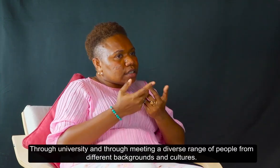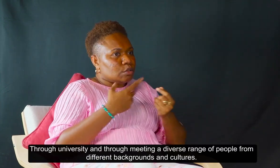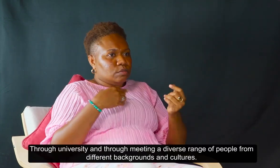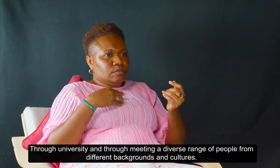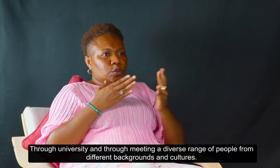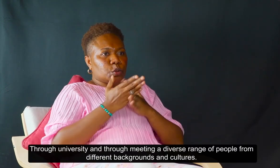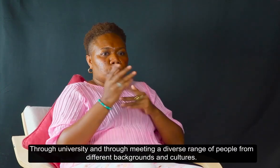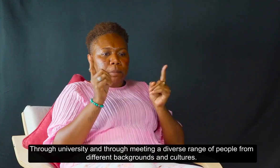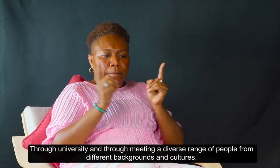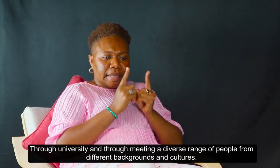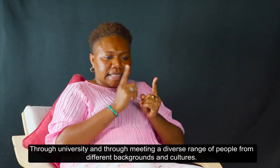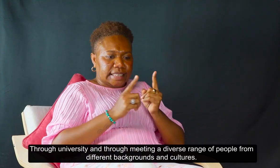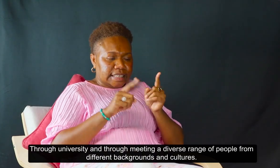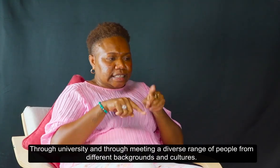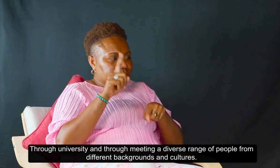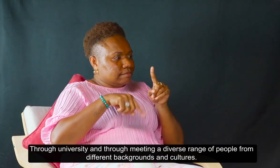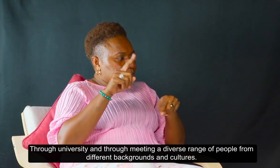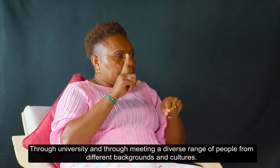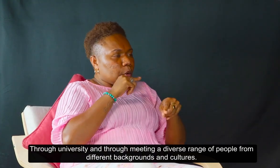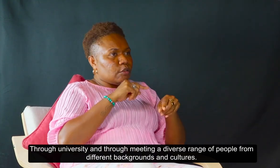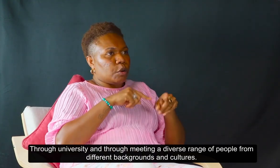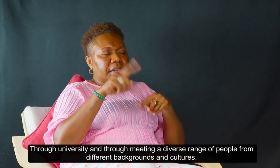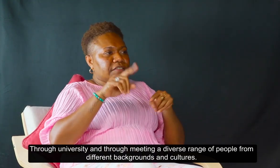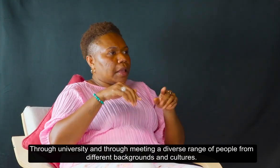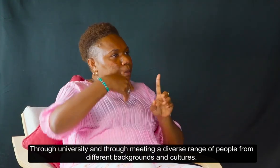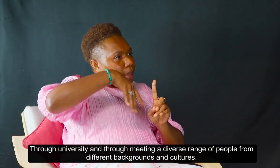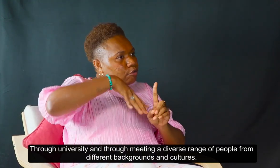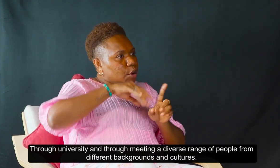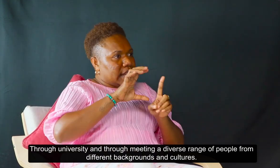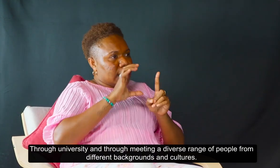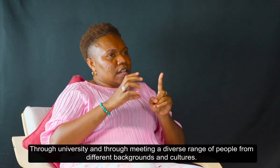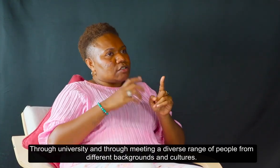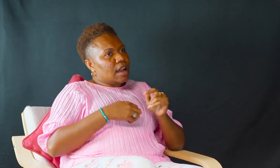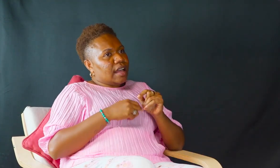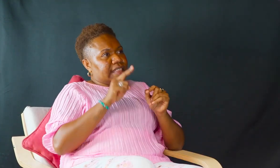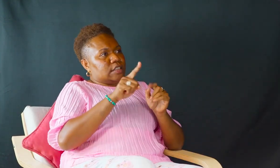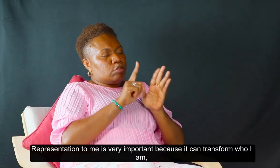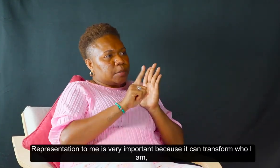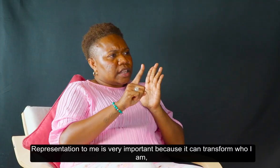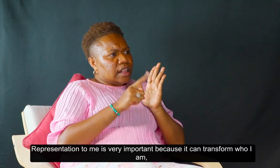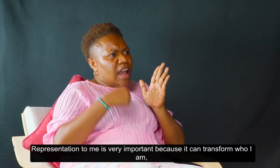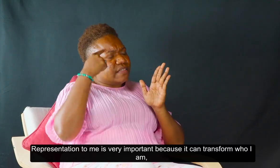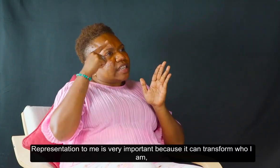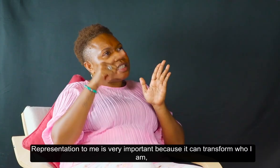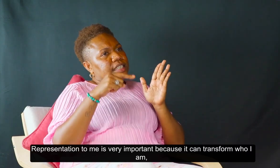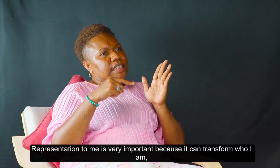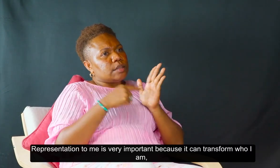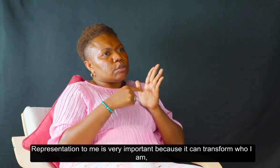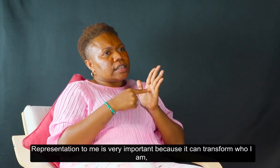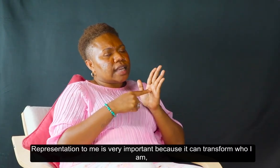university and through meeting a diverse range of people from different backgrounds and cultures. Representation to me is very